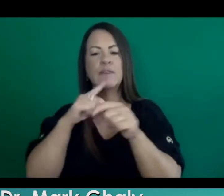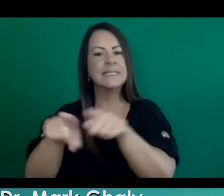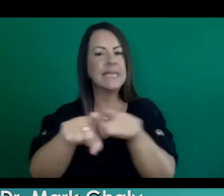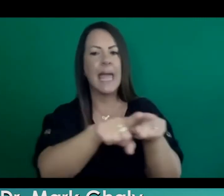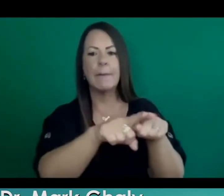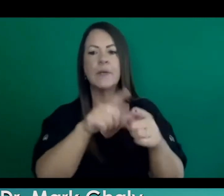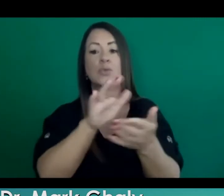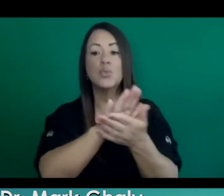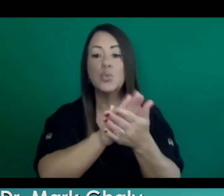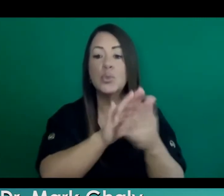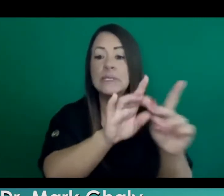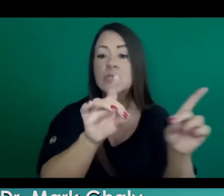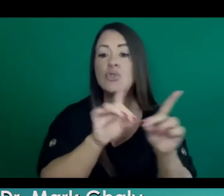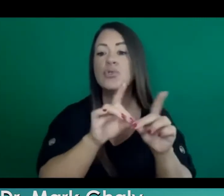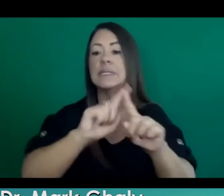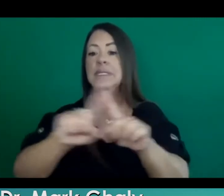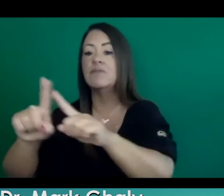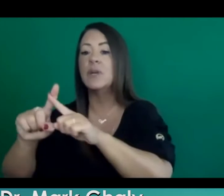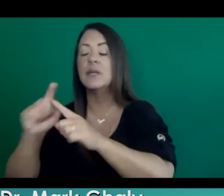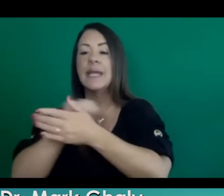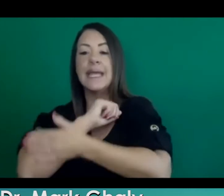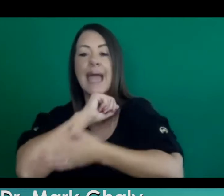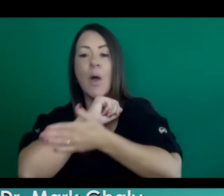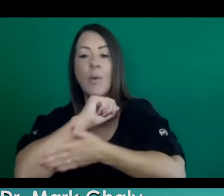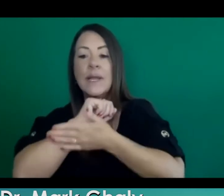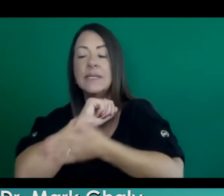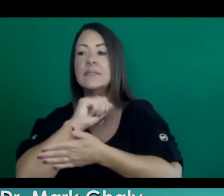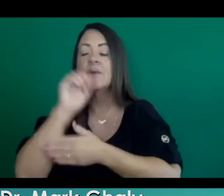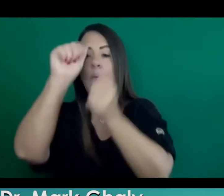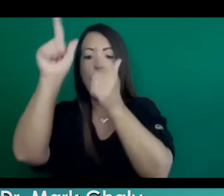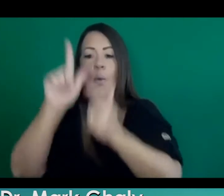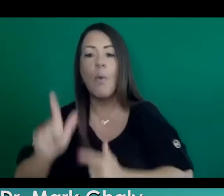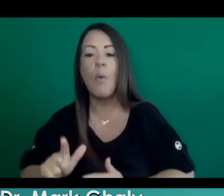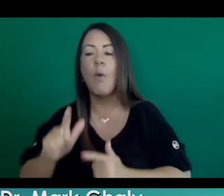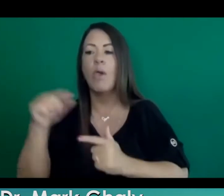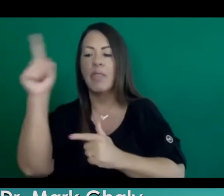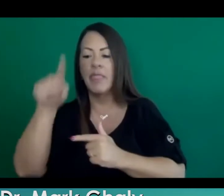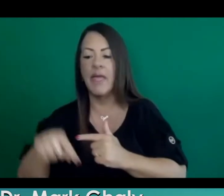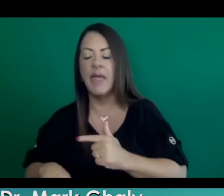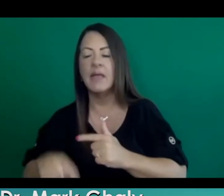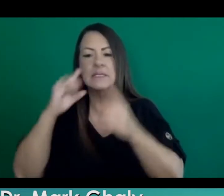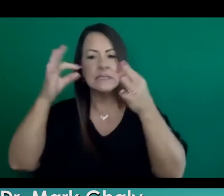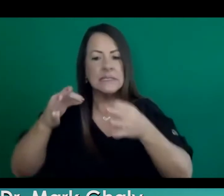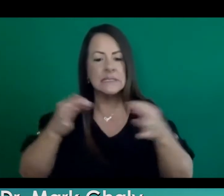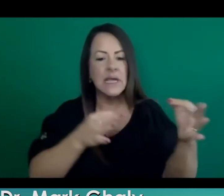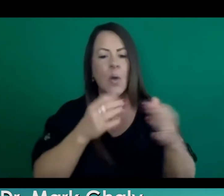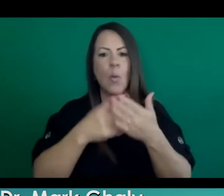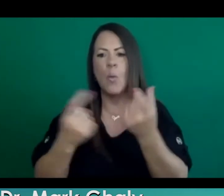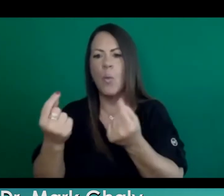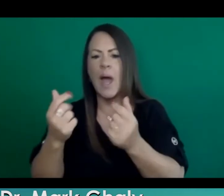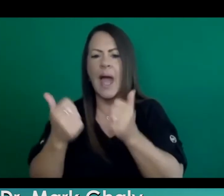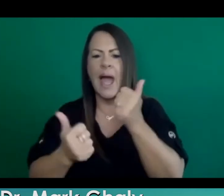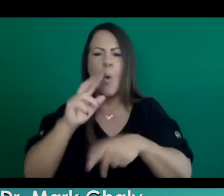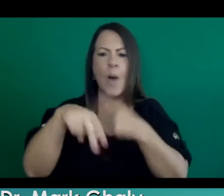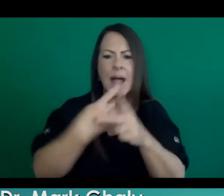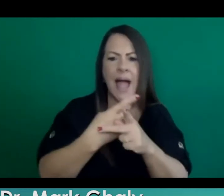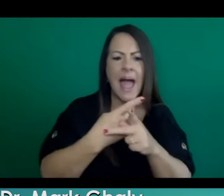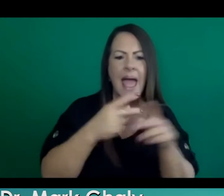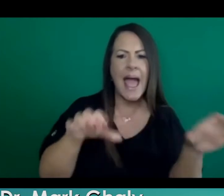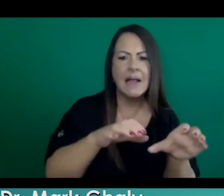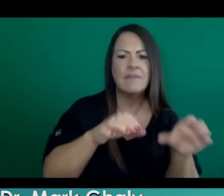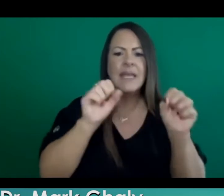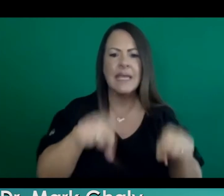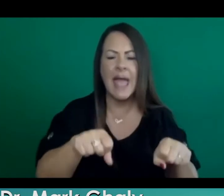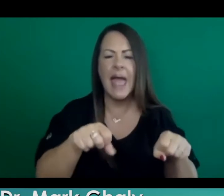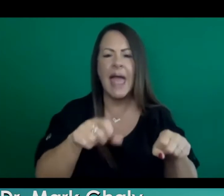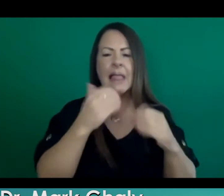and counties who've been thinking through and timing activities around when they might come off should not be impacted in any way.